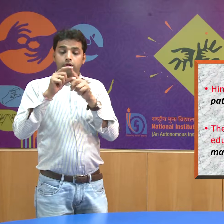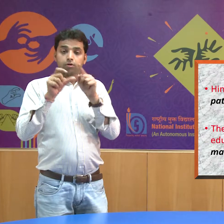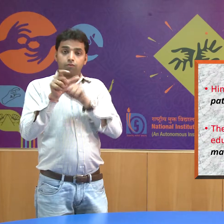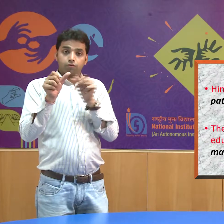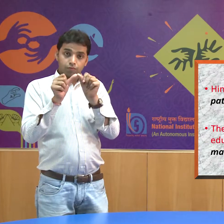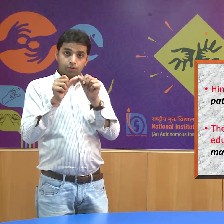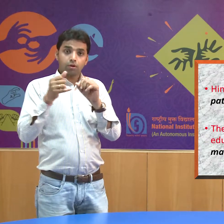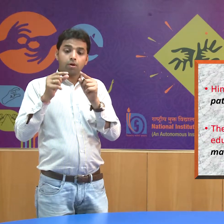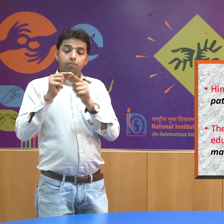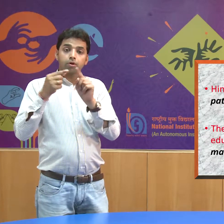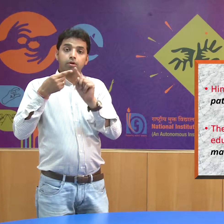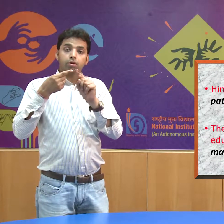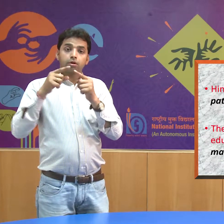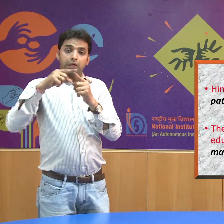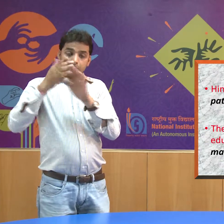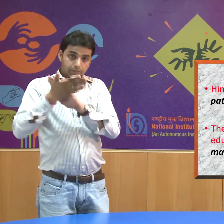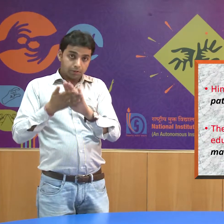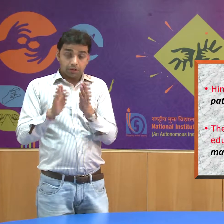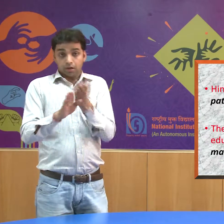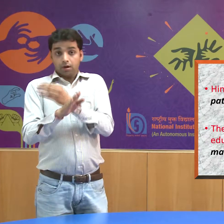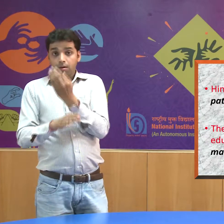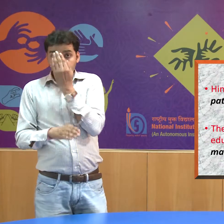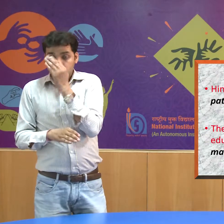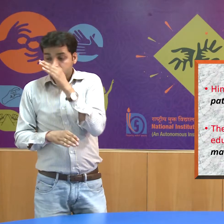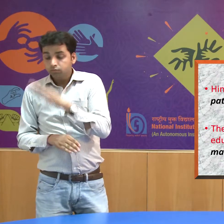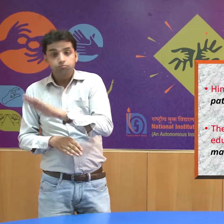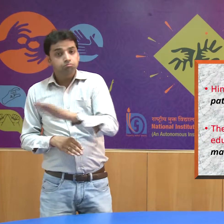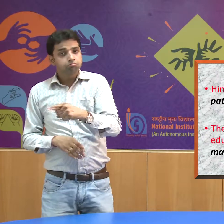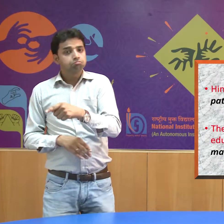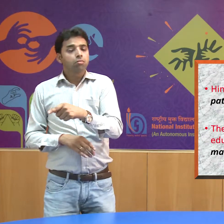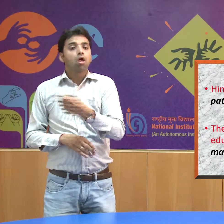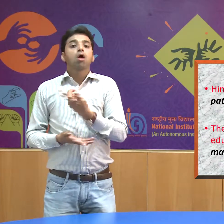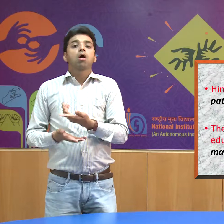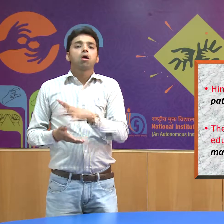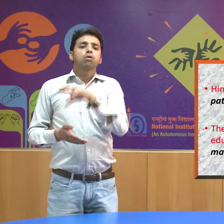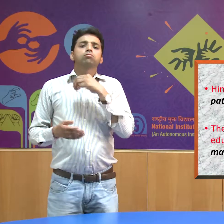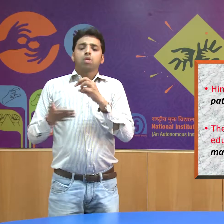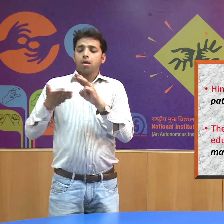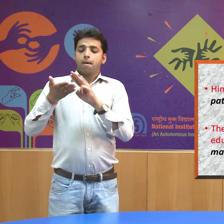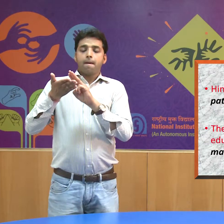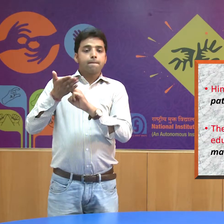and Muslim students received education at madrasas and maktabs.